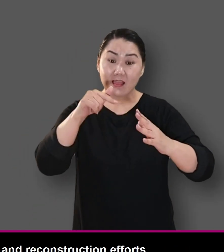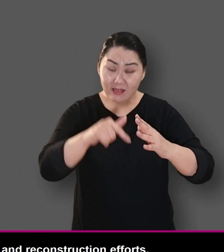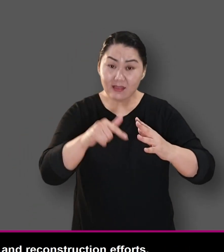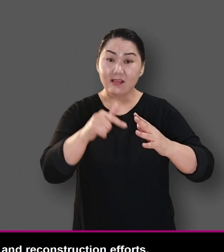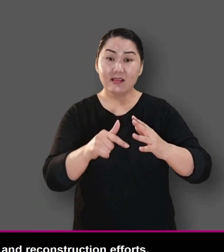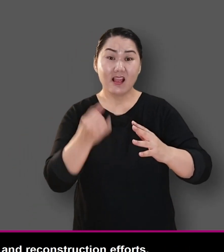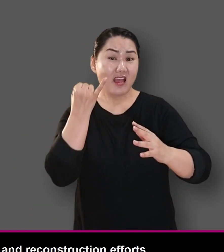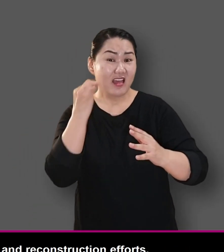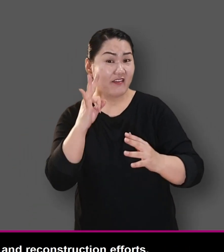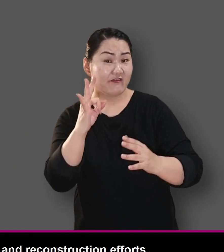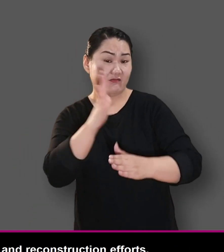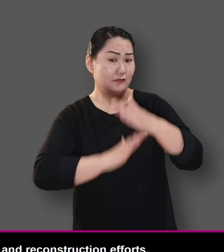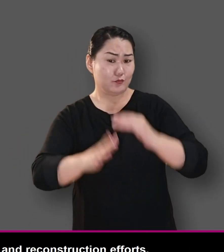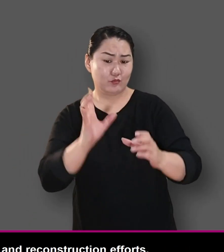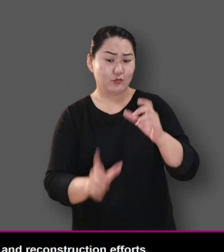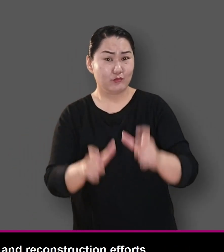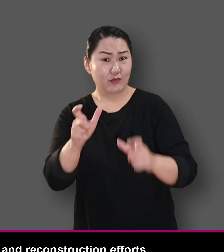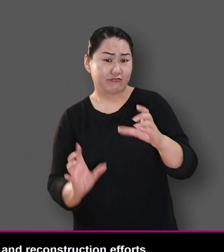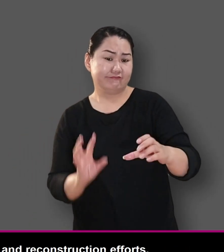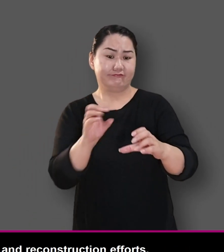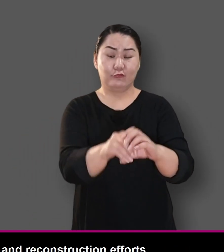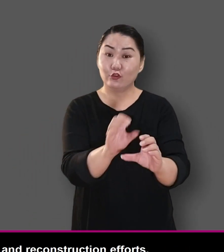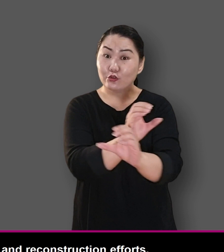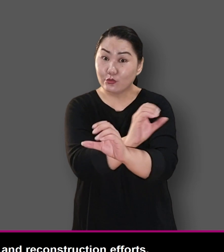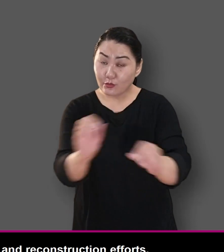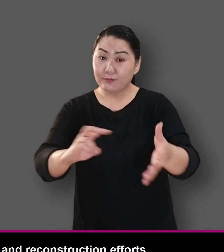In long-term recovery and reconstruction efforts,